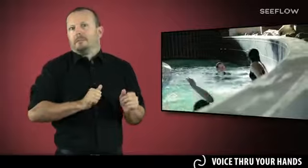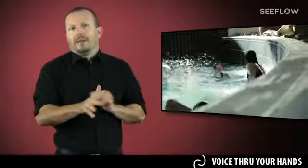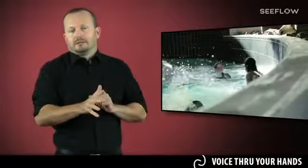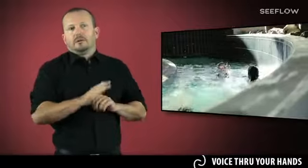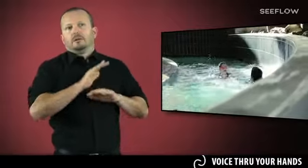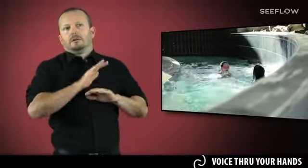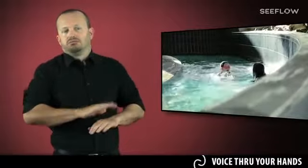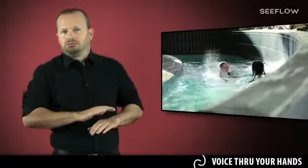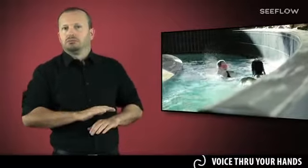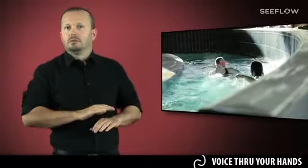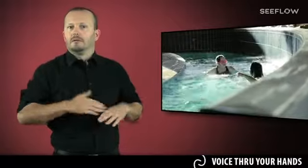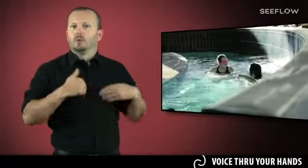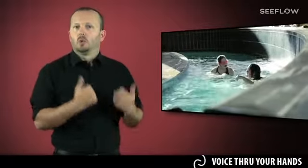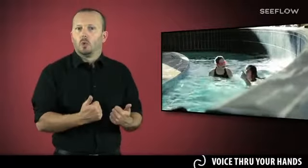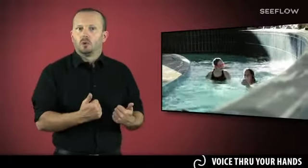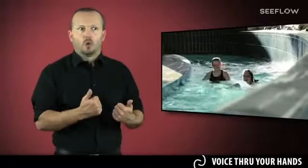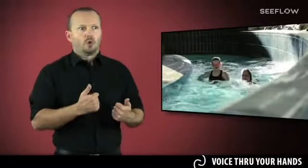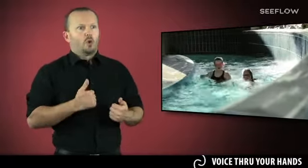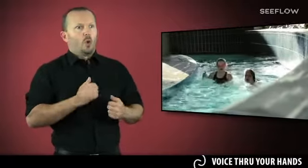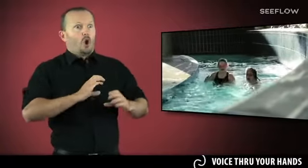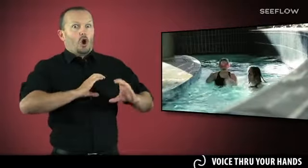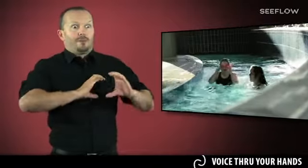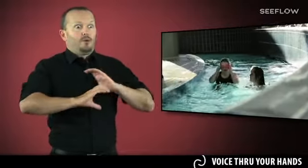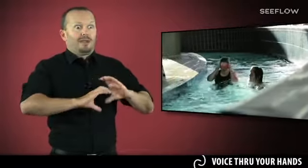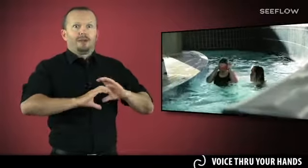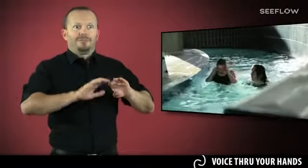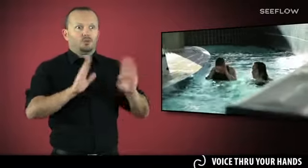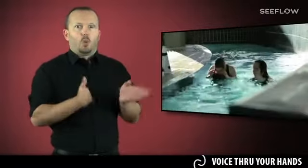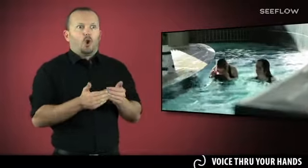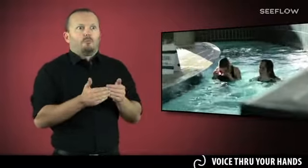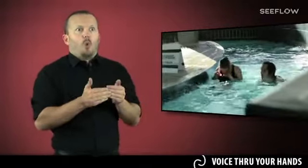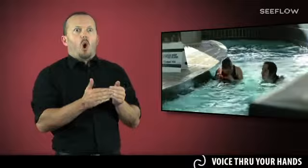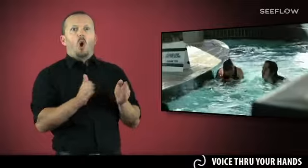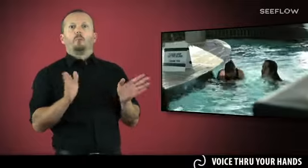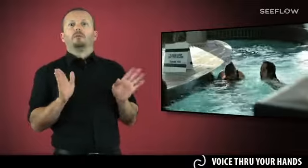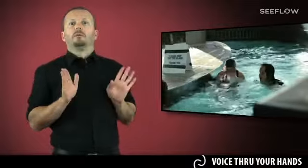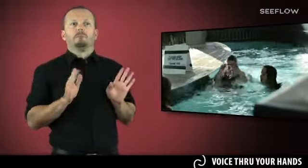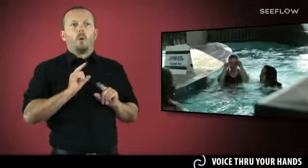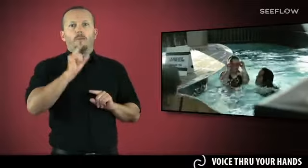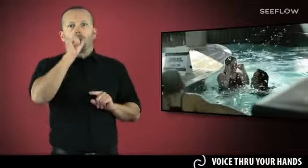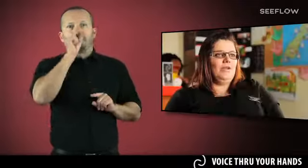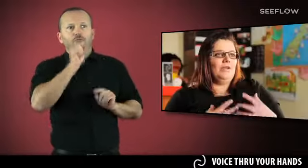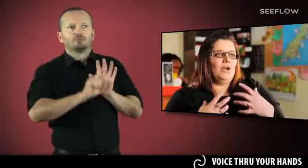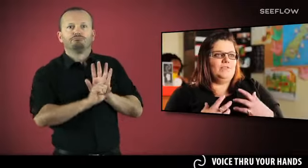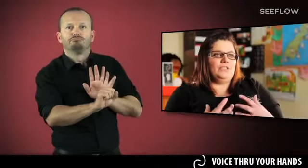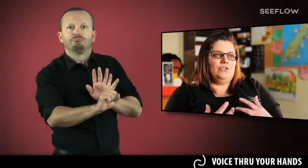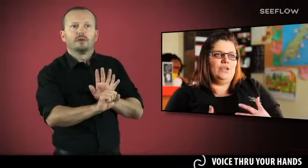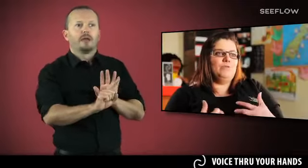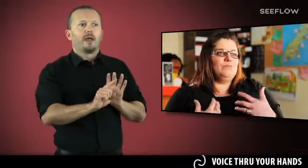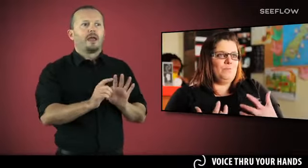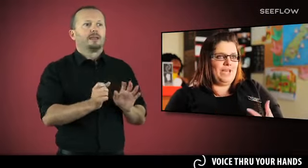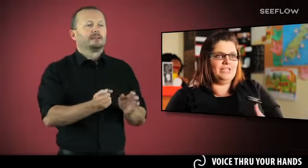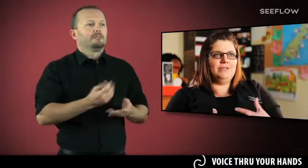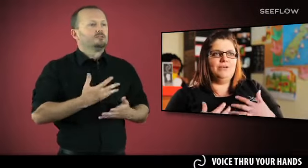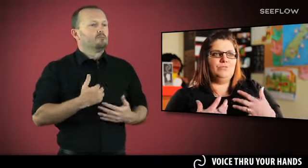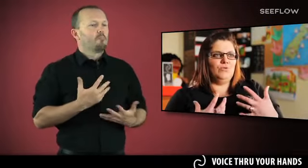best thing. It just, the whole world becomes open to you, and you have just got so much more passion and